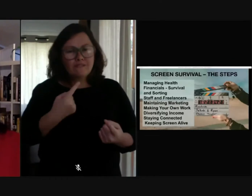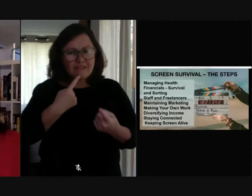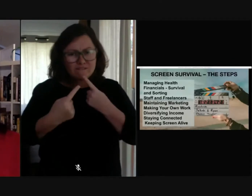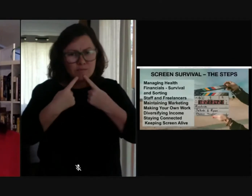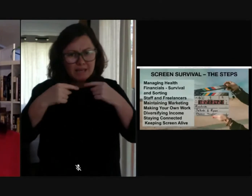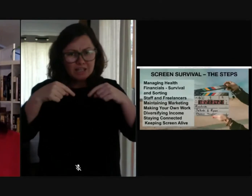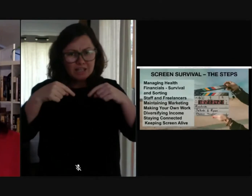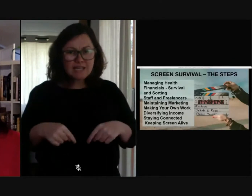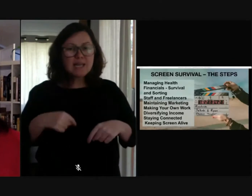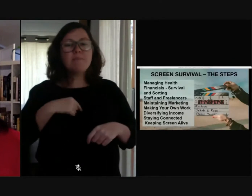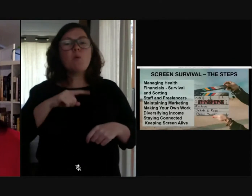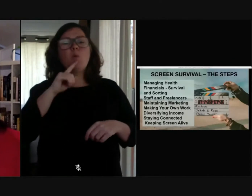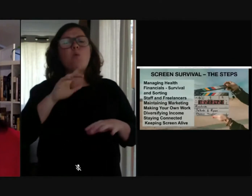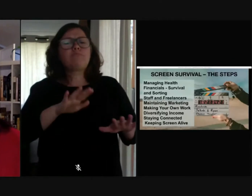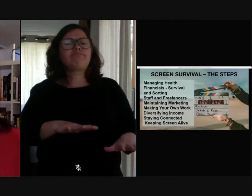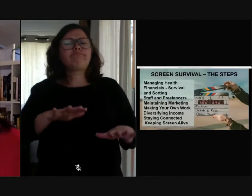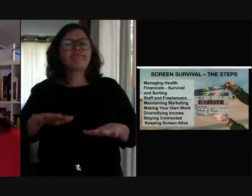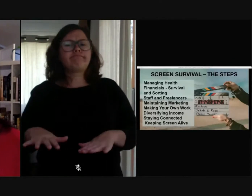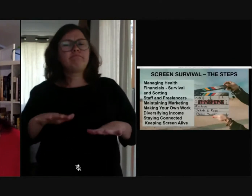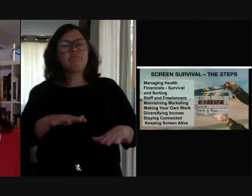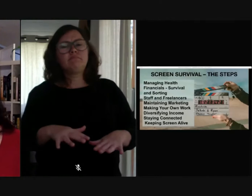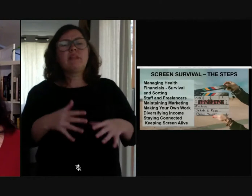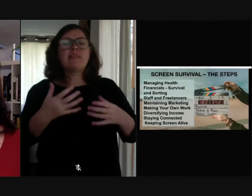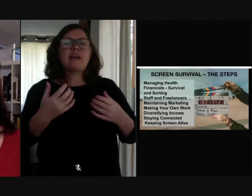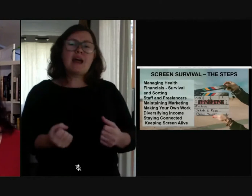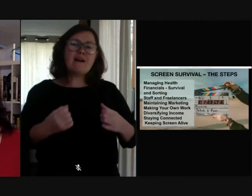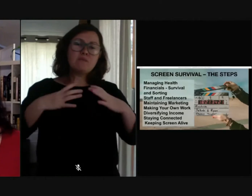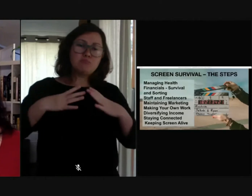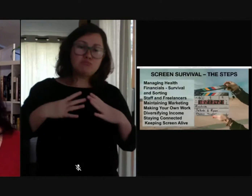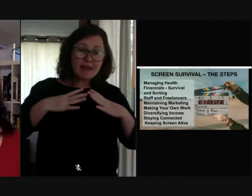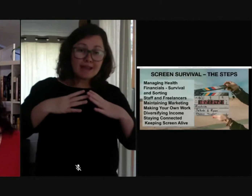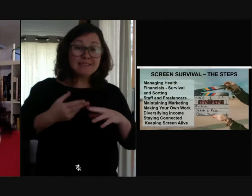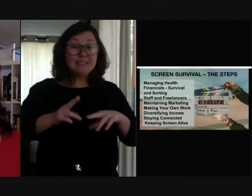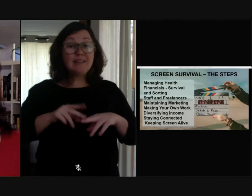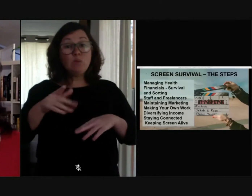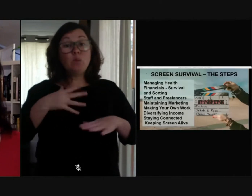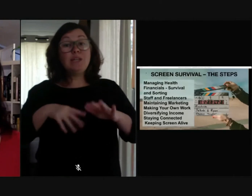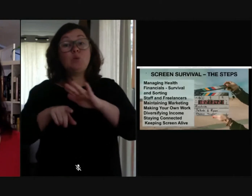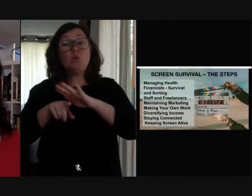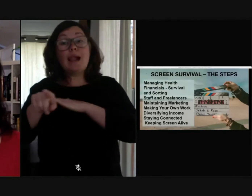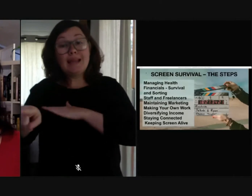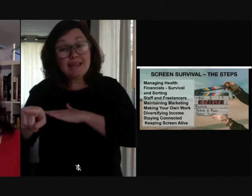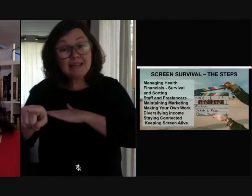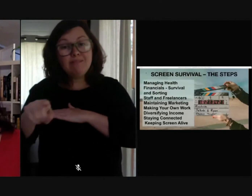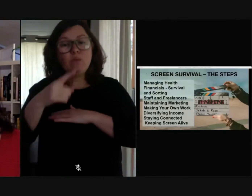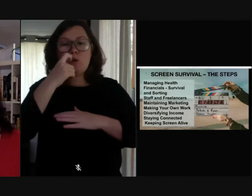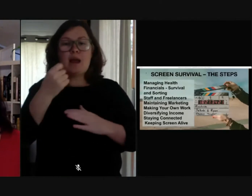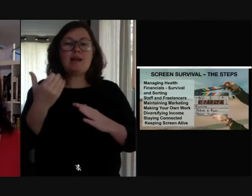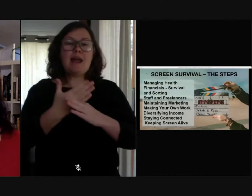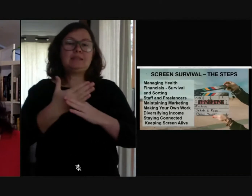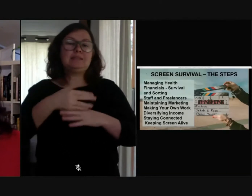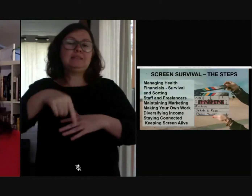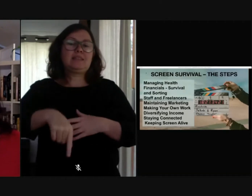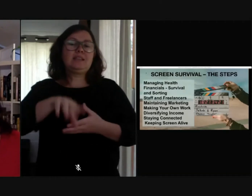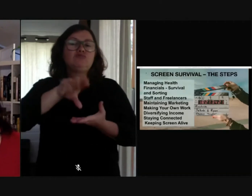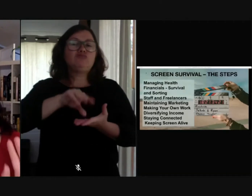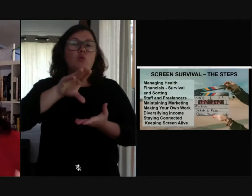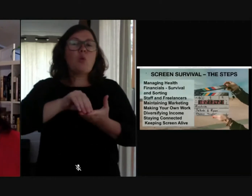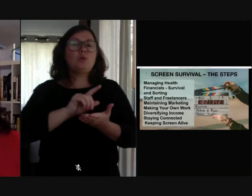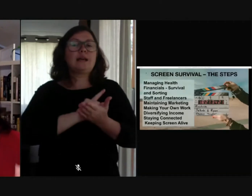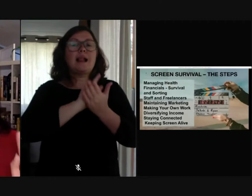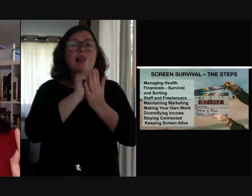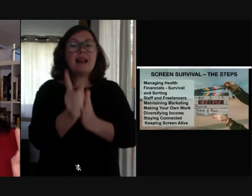just work our way through it. Like I said, if you have to leave, you'll be able to access the recording later. I do want to just